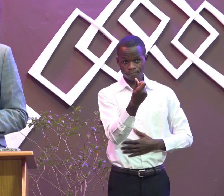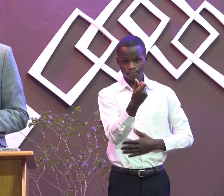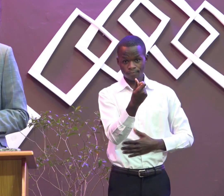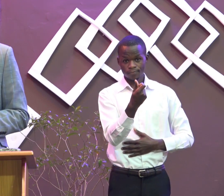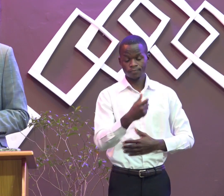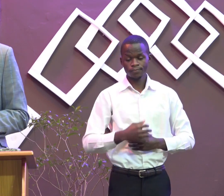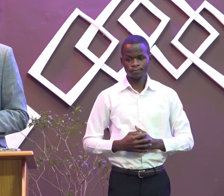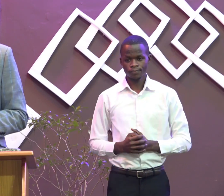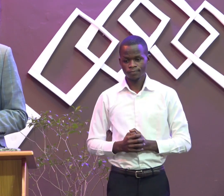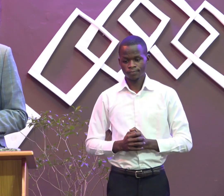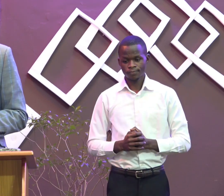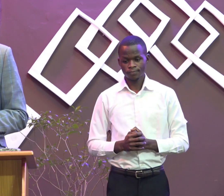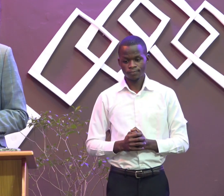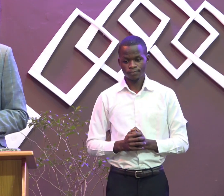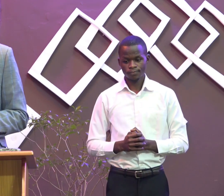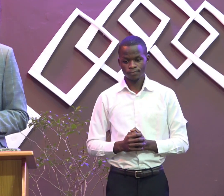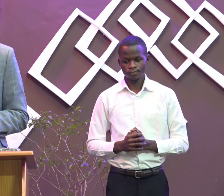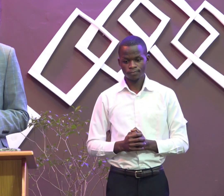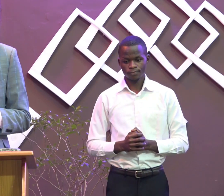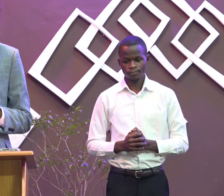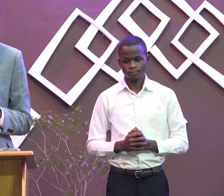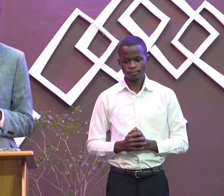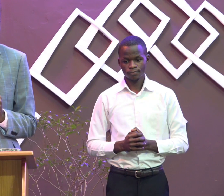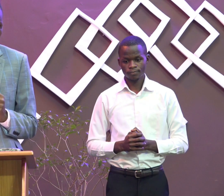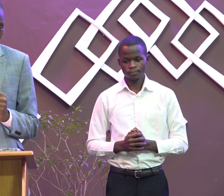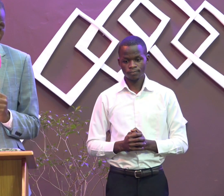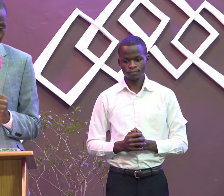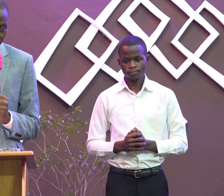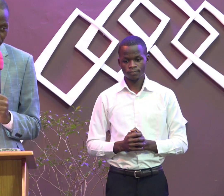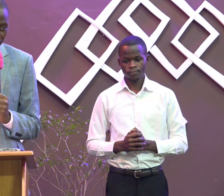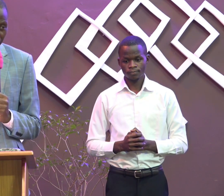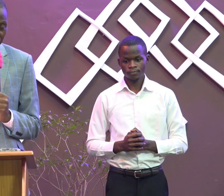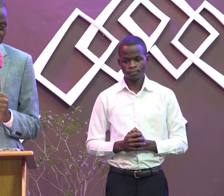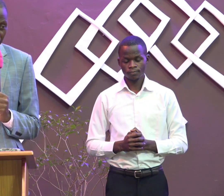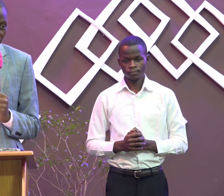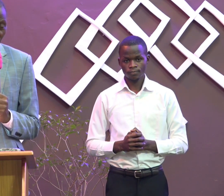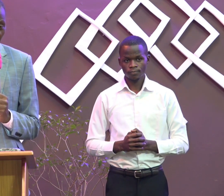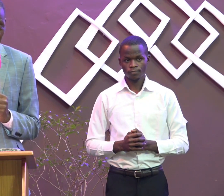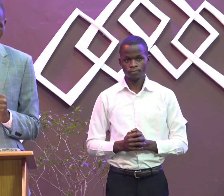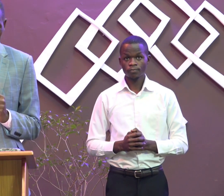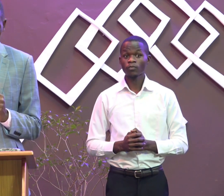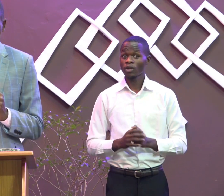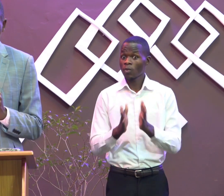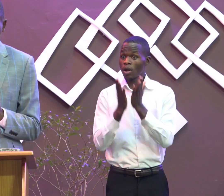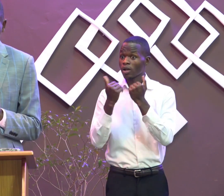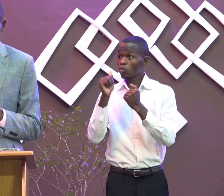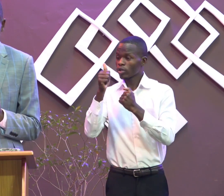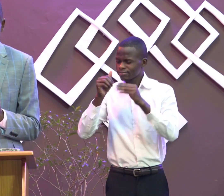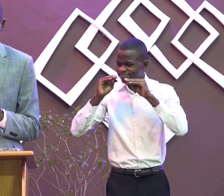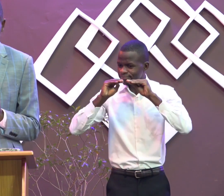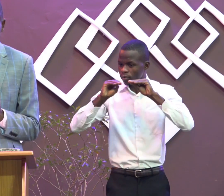time in a conference that was the last one that we would make from the 26th. Olwo atuyigiriza